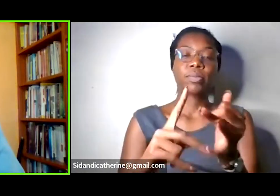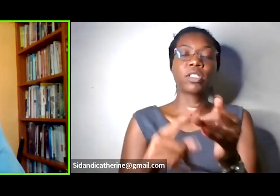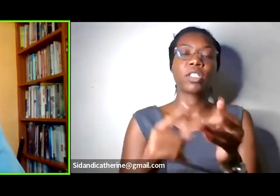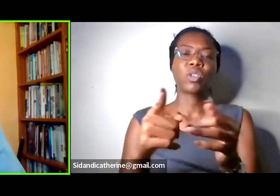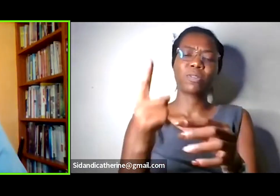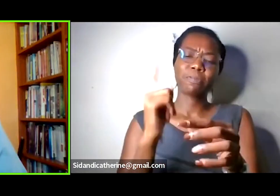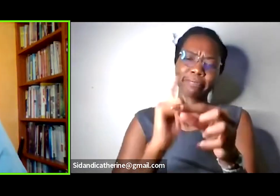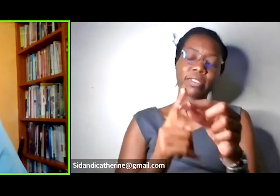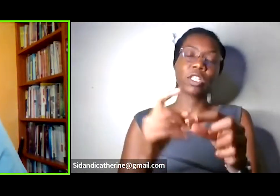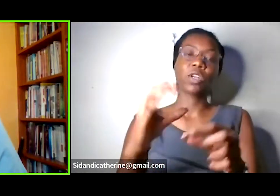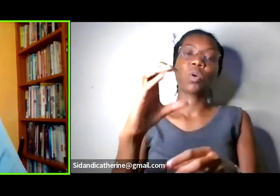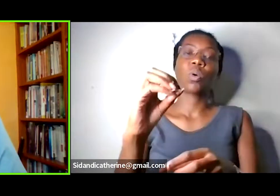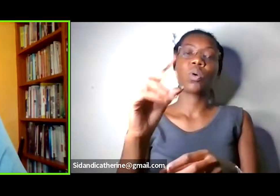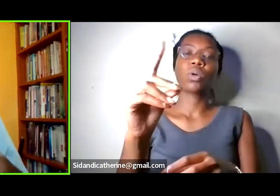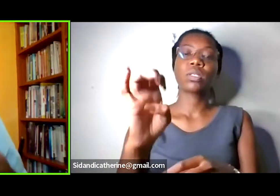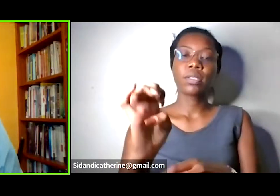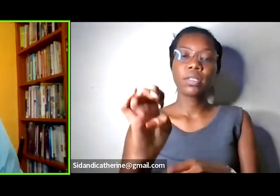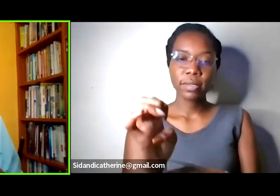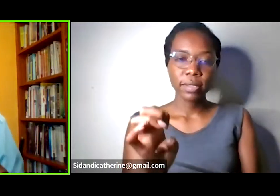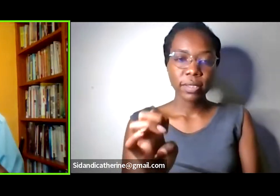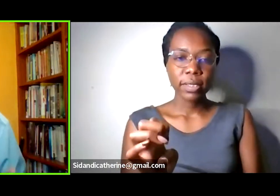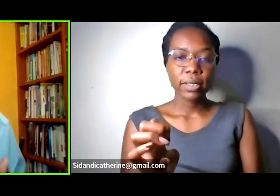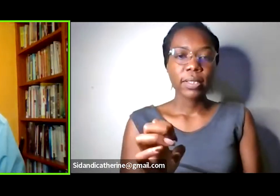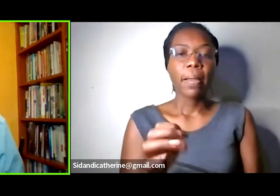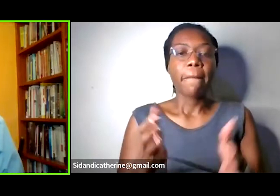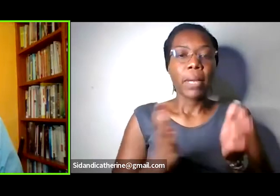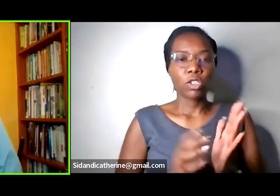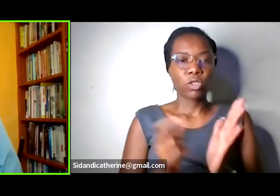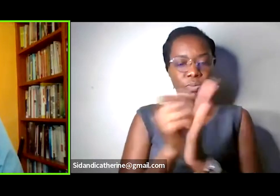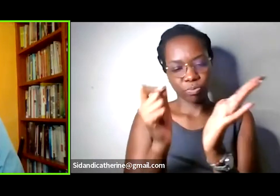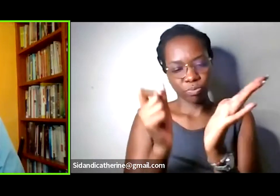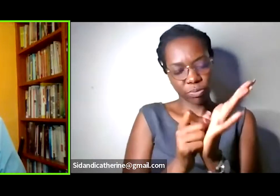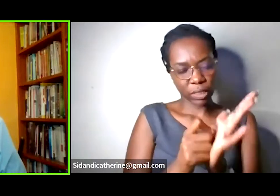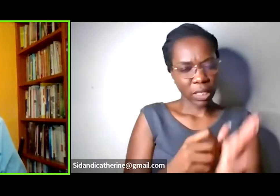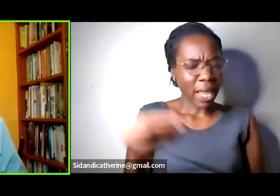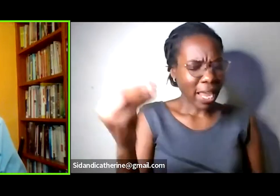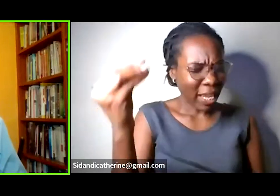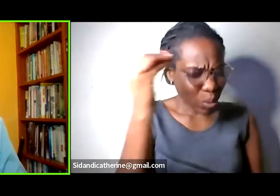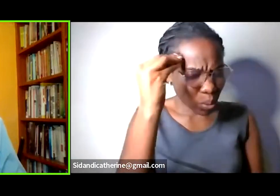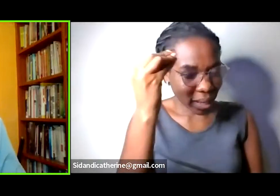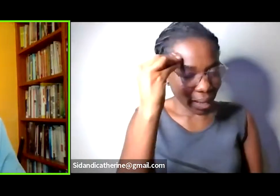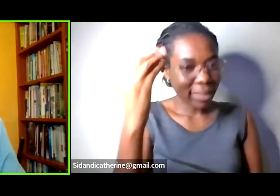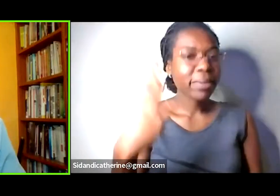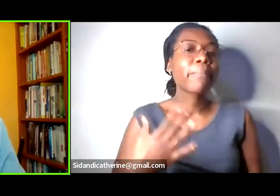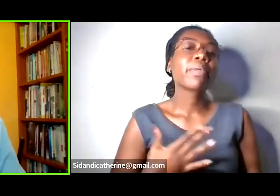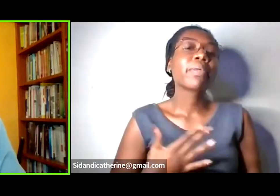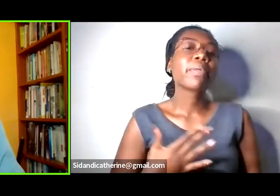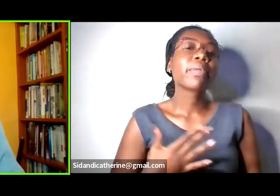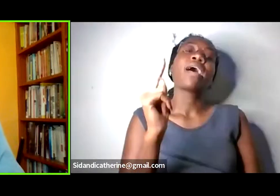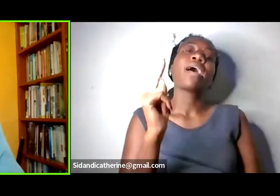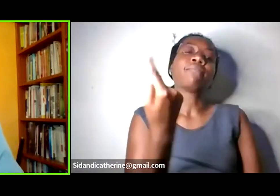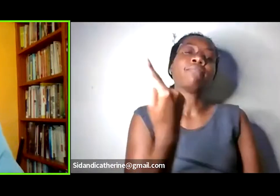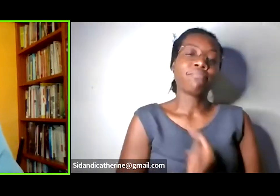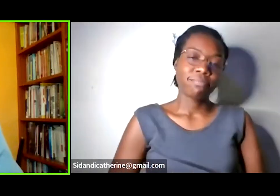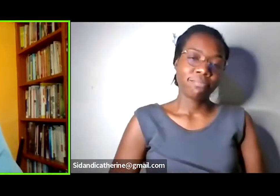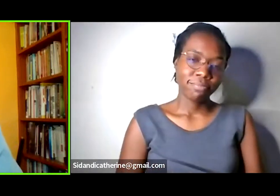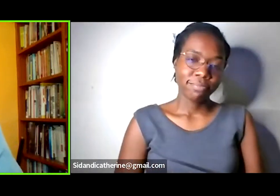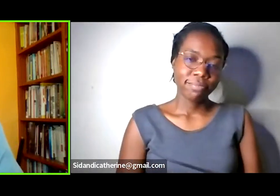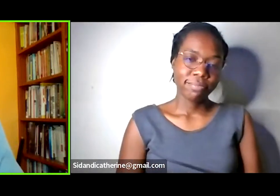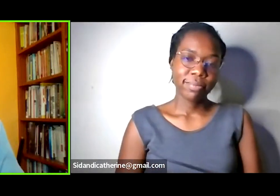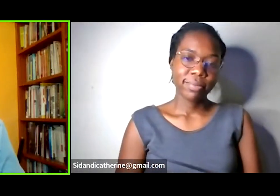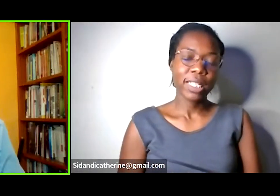want to even maybe ask here, is there a service